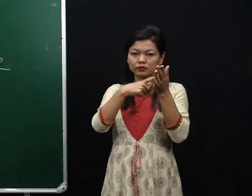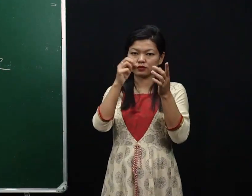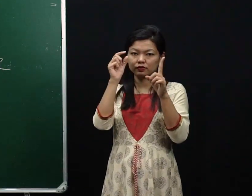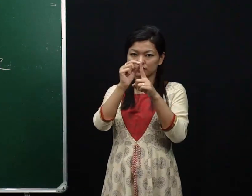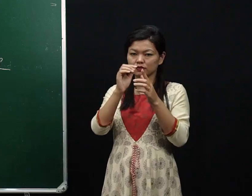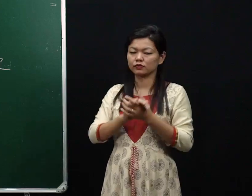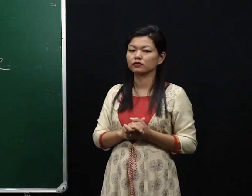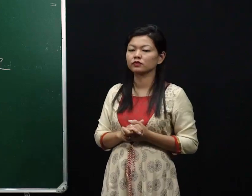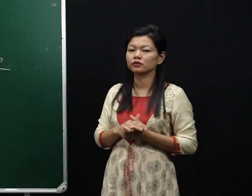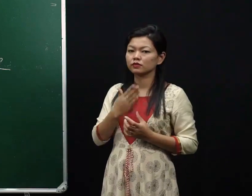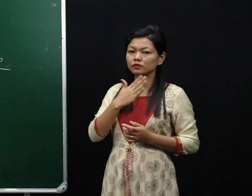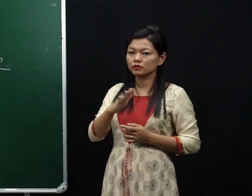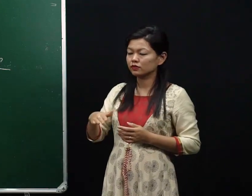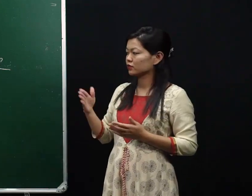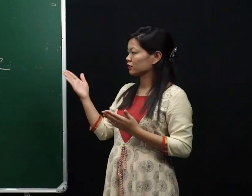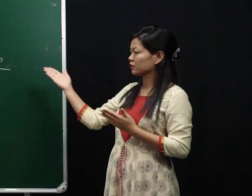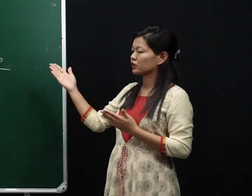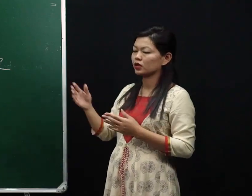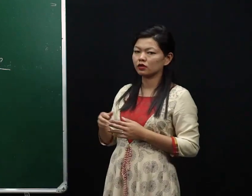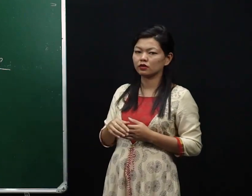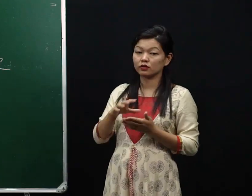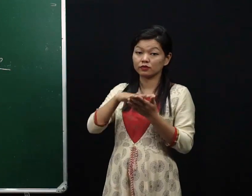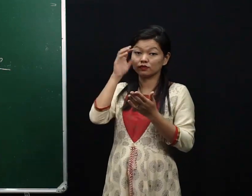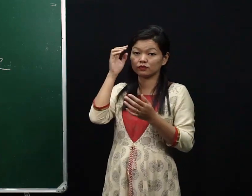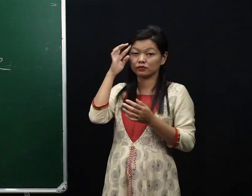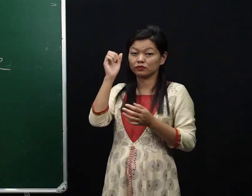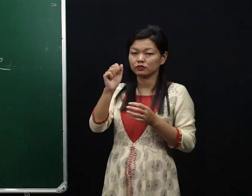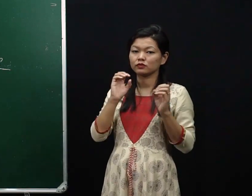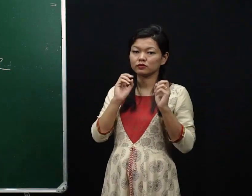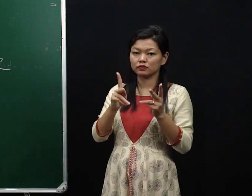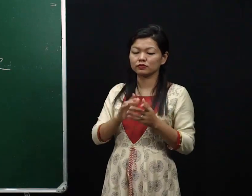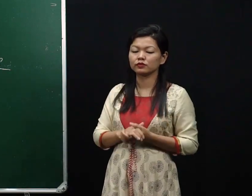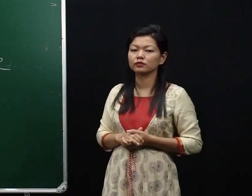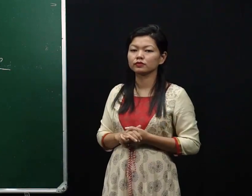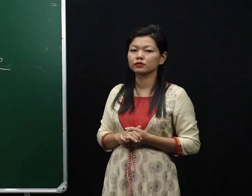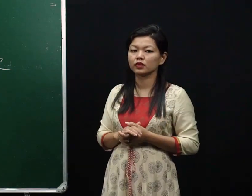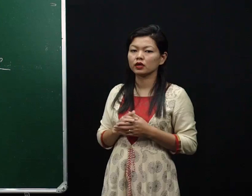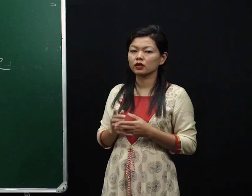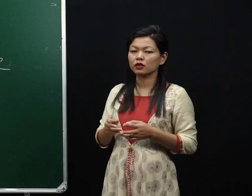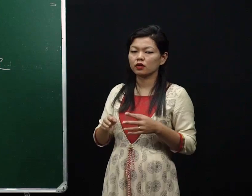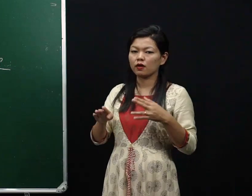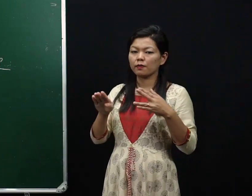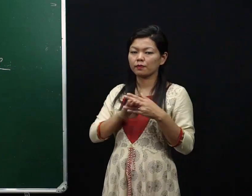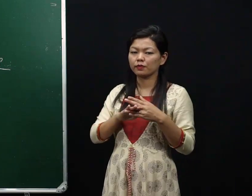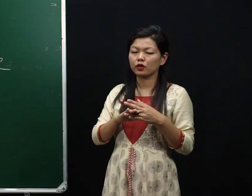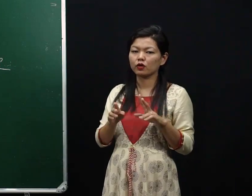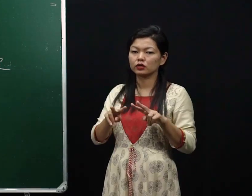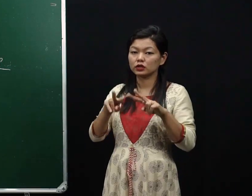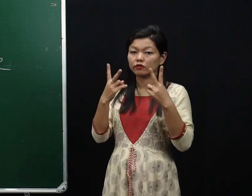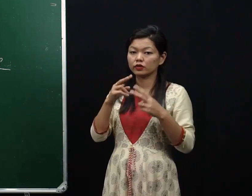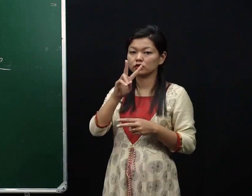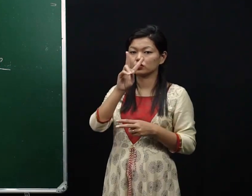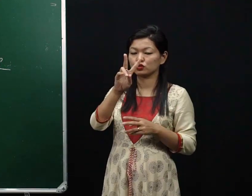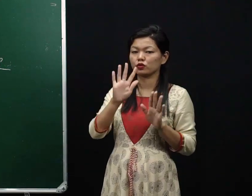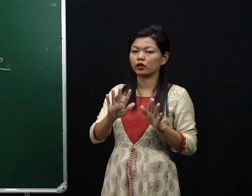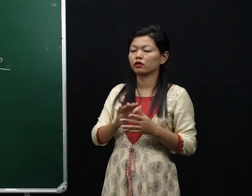Students, next this is chemical property, okay? And we just need two classification, physical property and